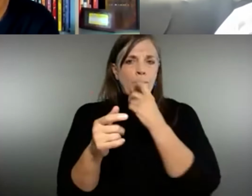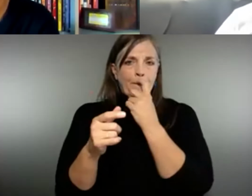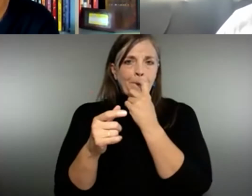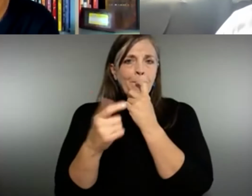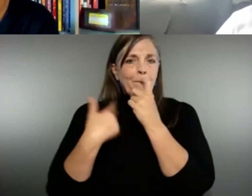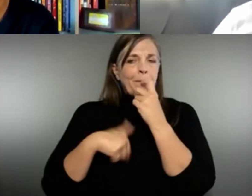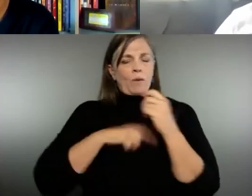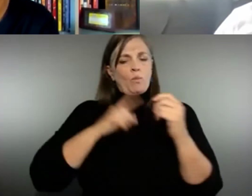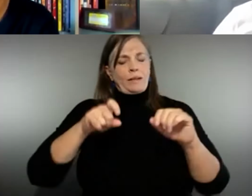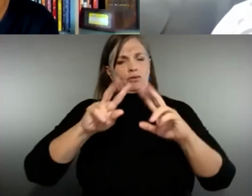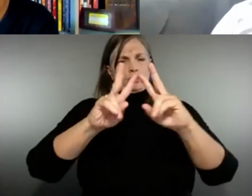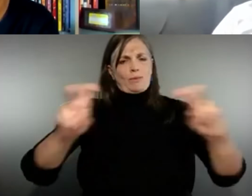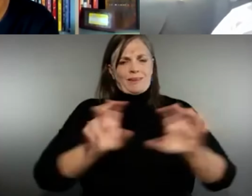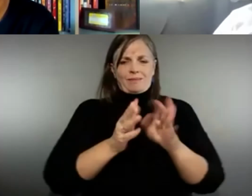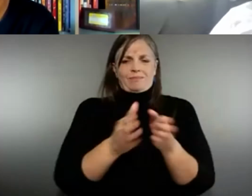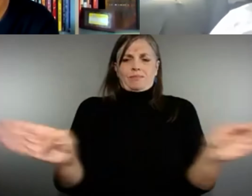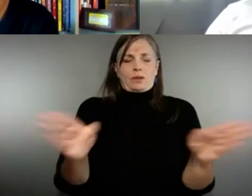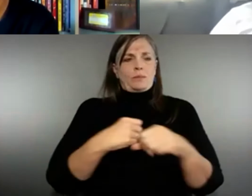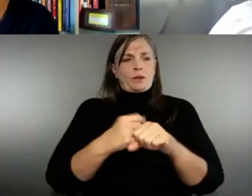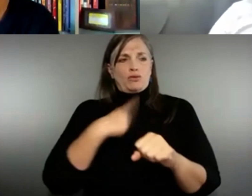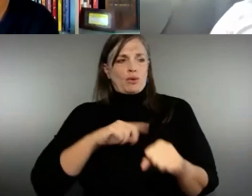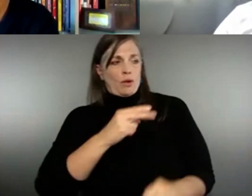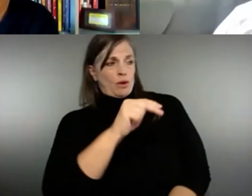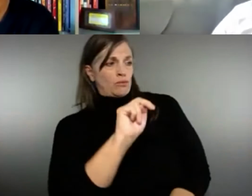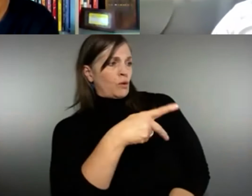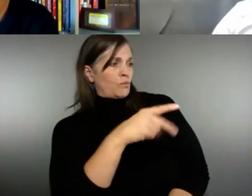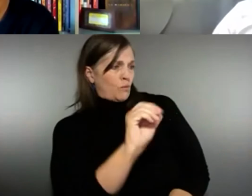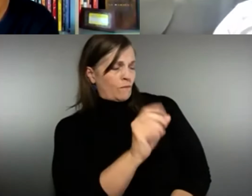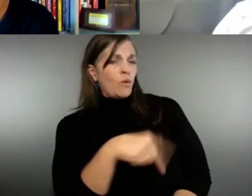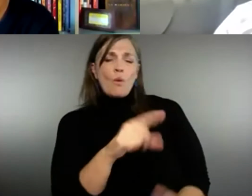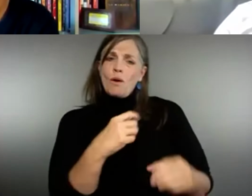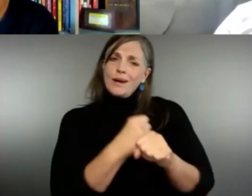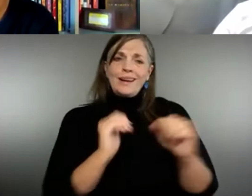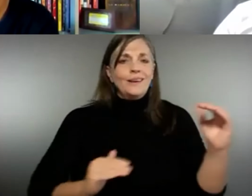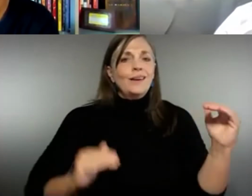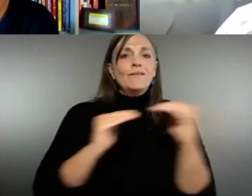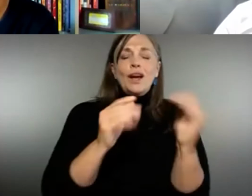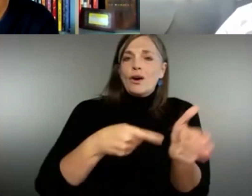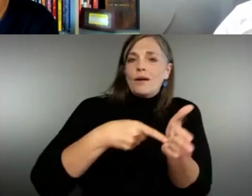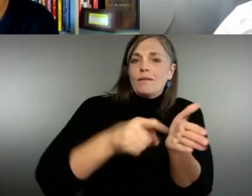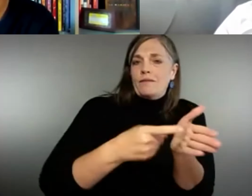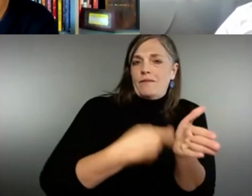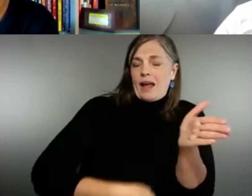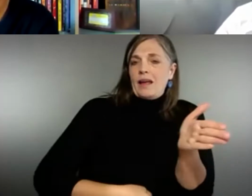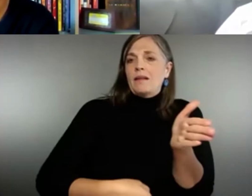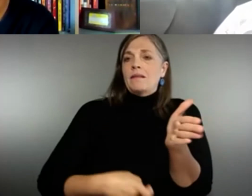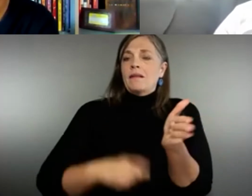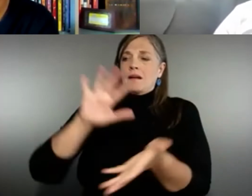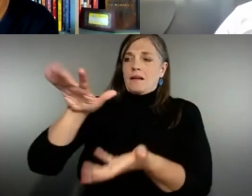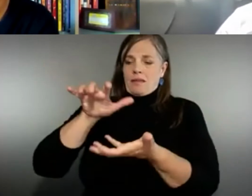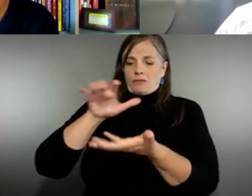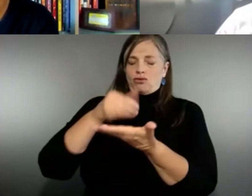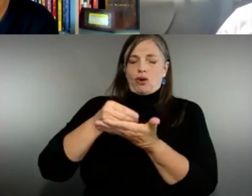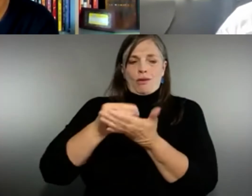sure that we are giving our non-profits a fair fee or a fair distribution of dollars